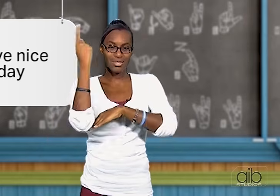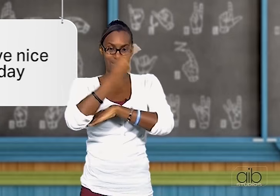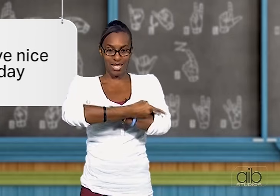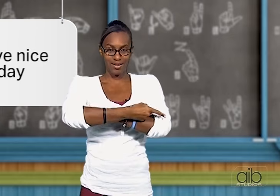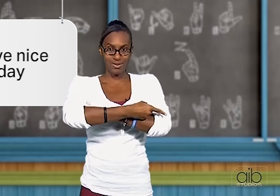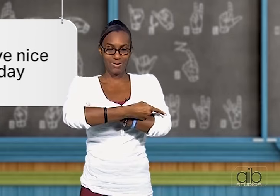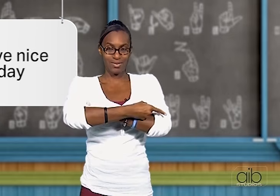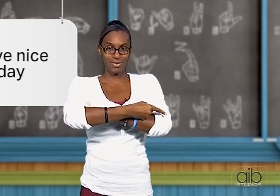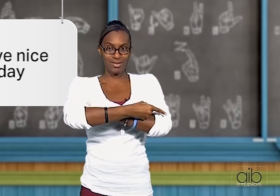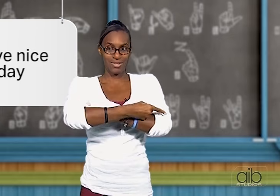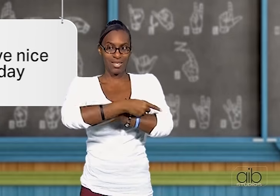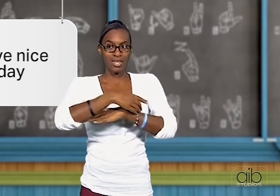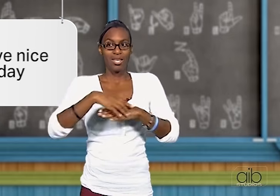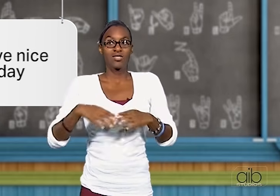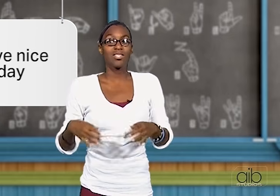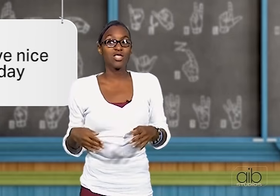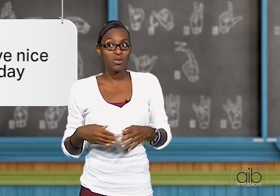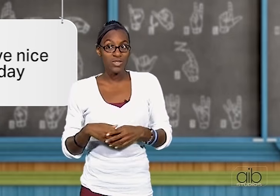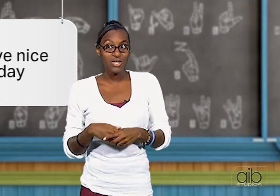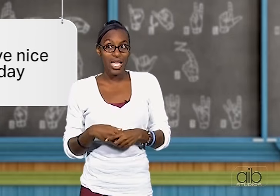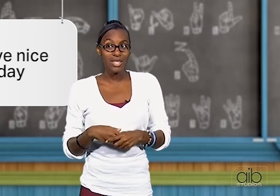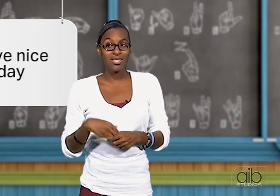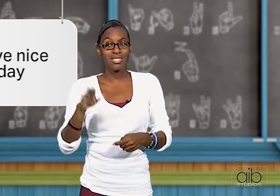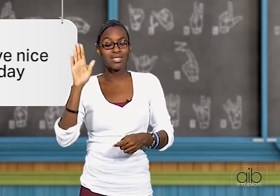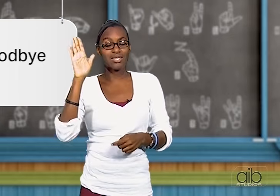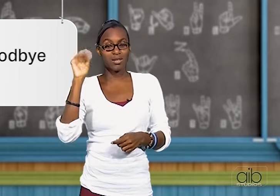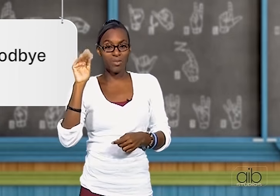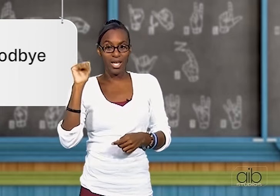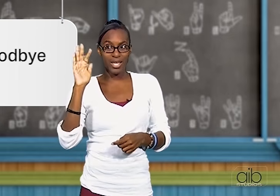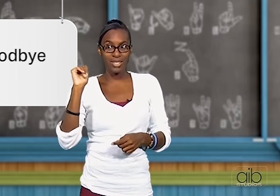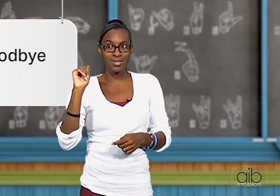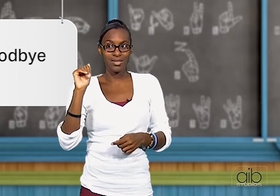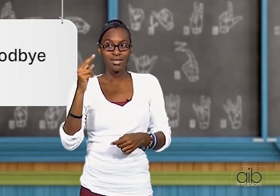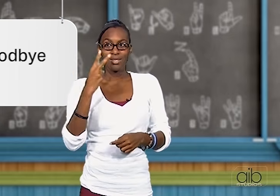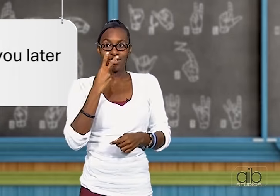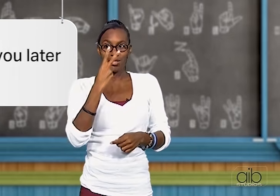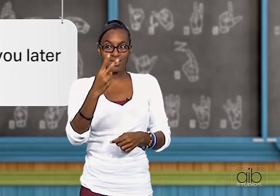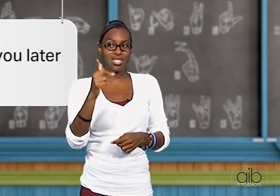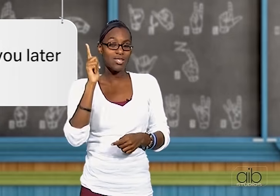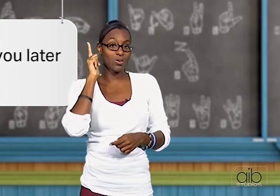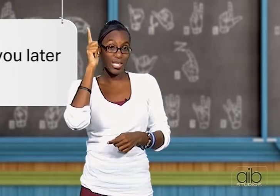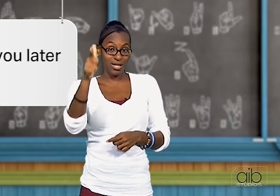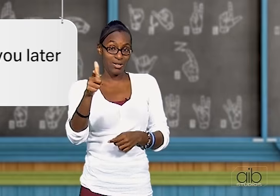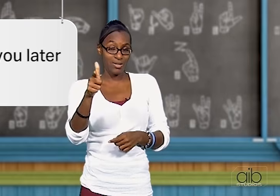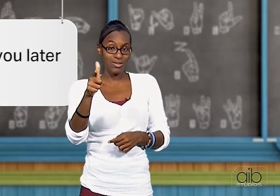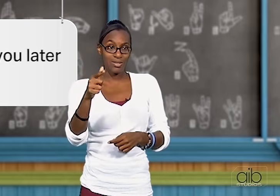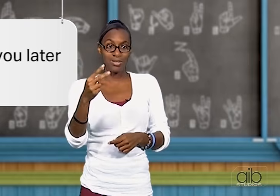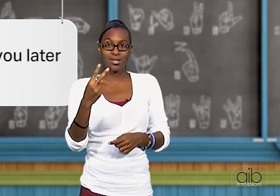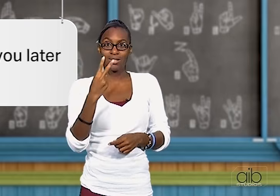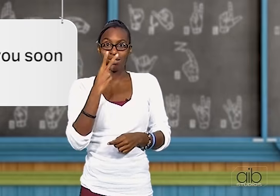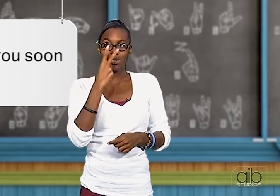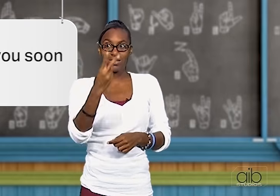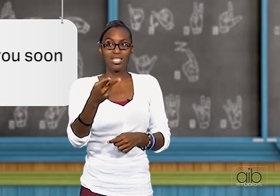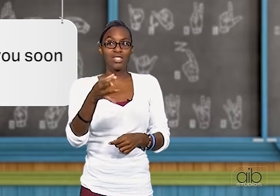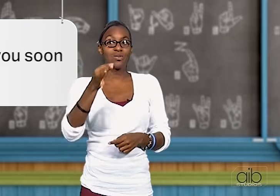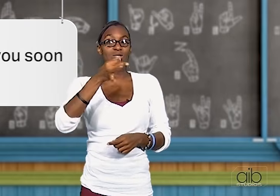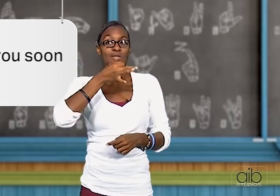day. So let's review that. This is goodbye, see you later, see you